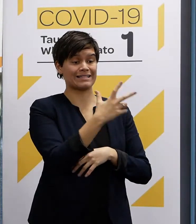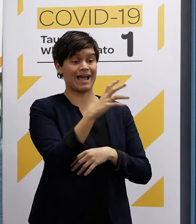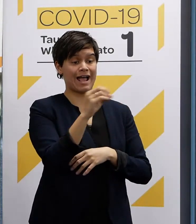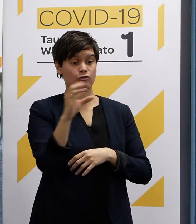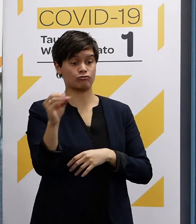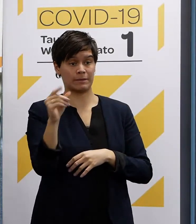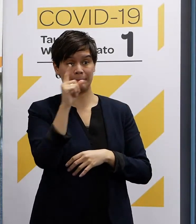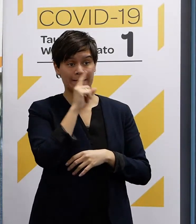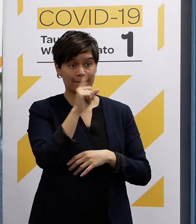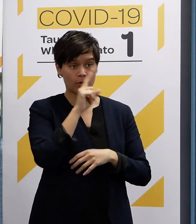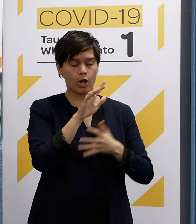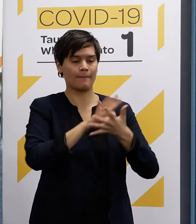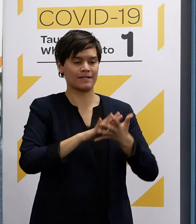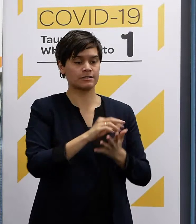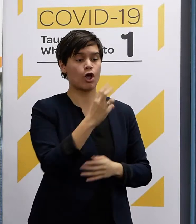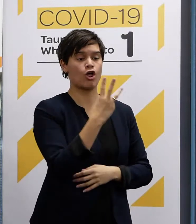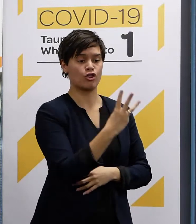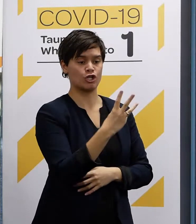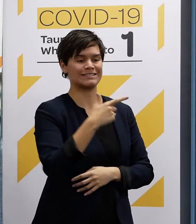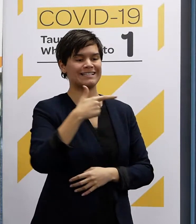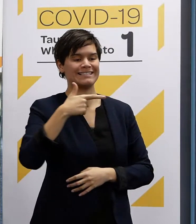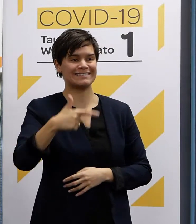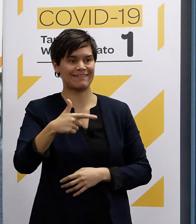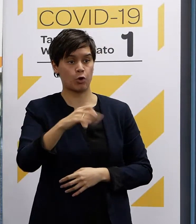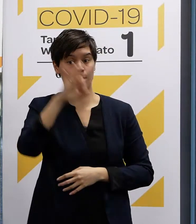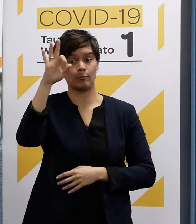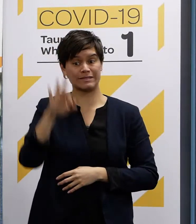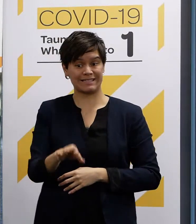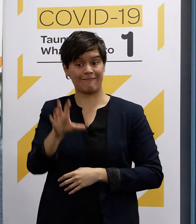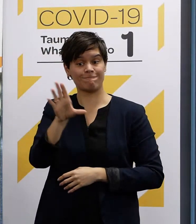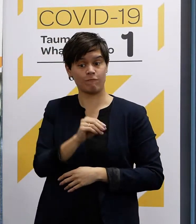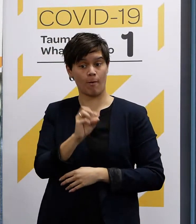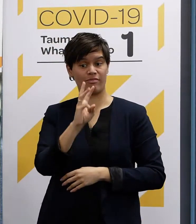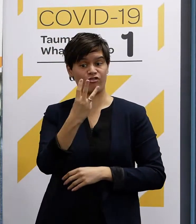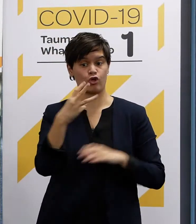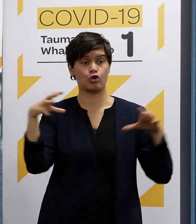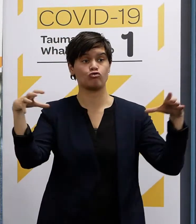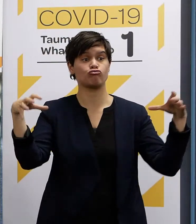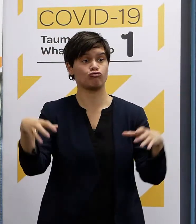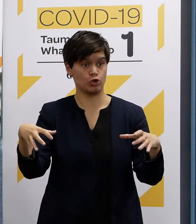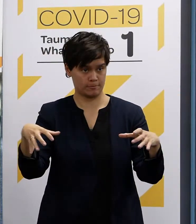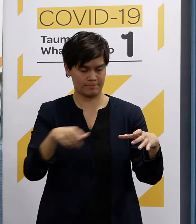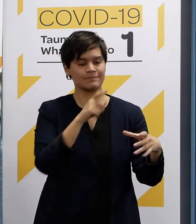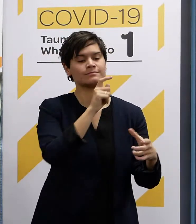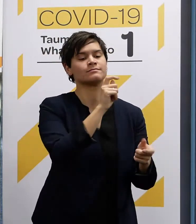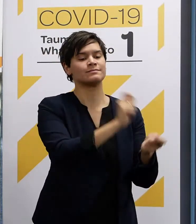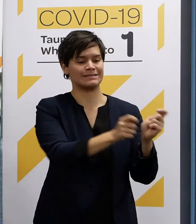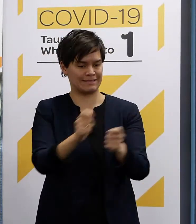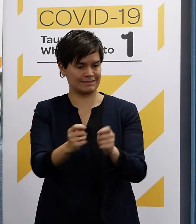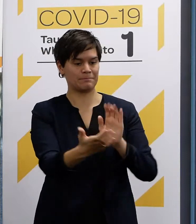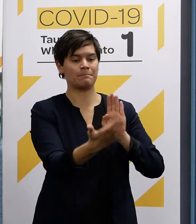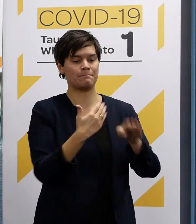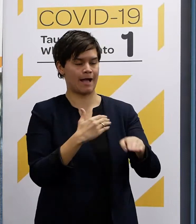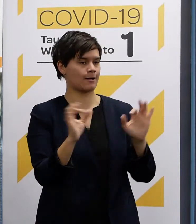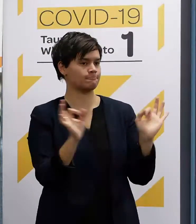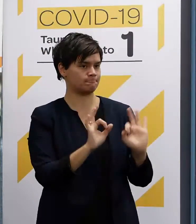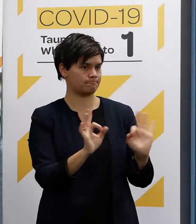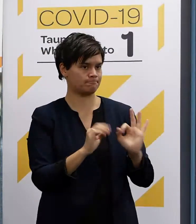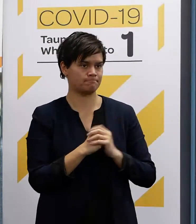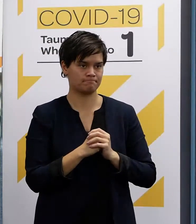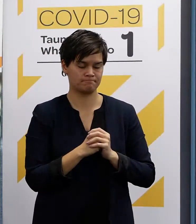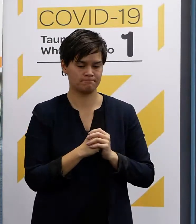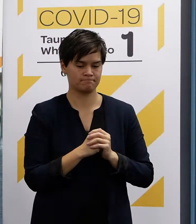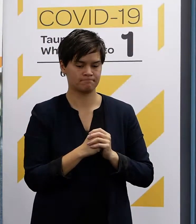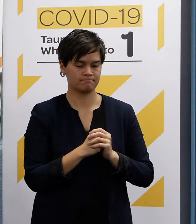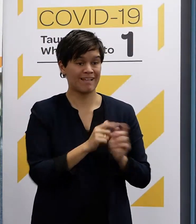represents around 37% of the total number. And that is our starting point, because as we contact and follow up